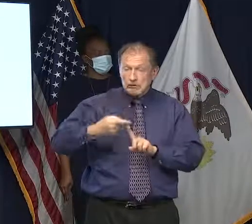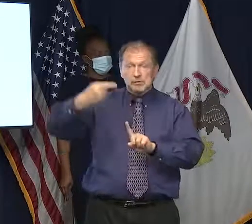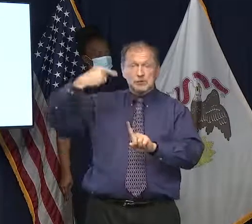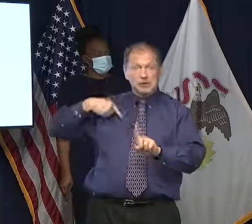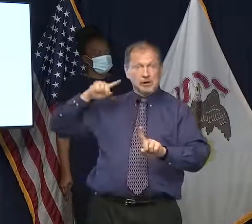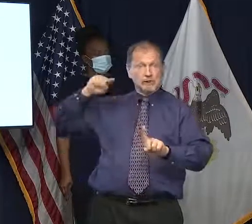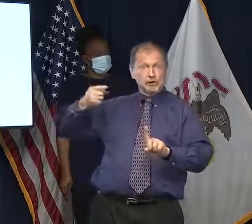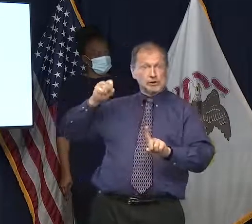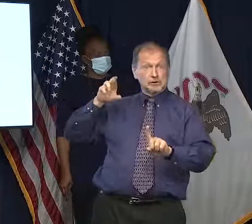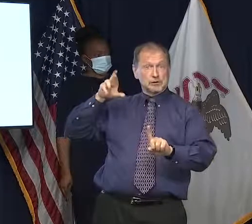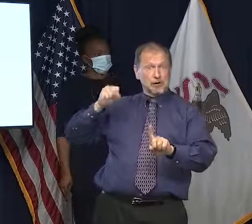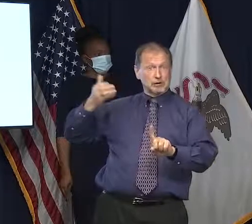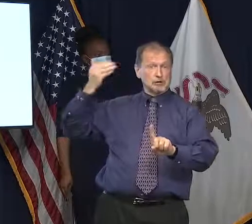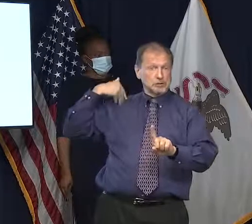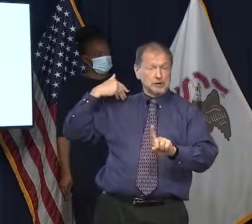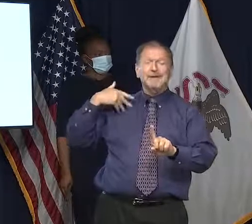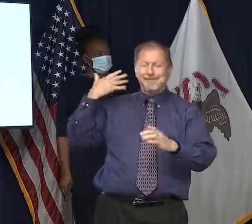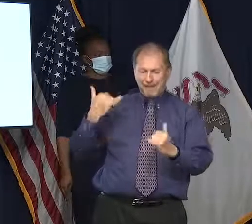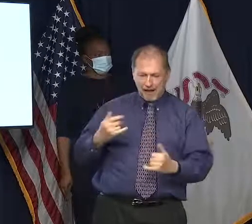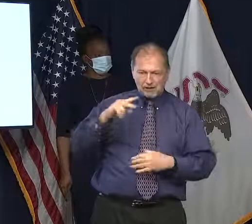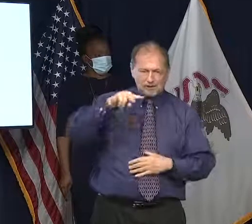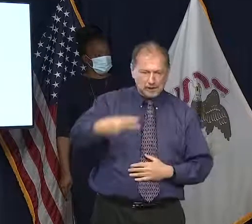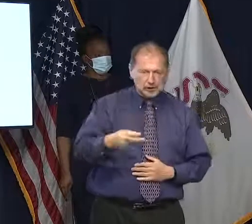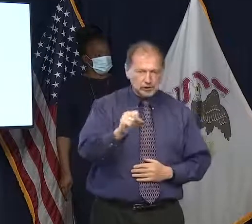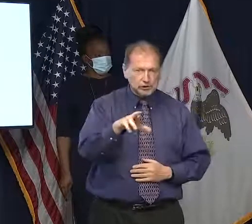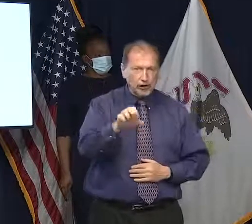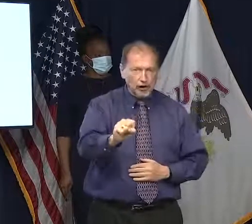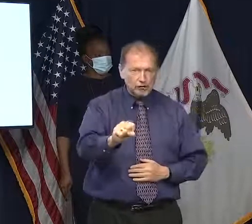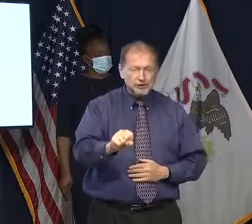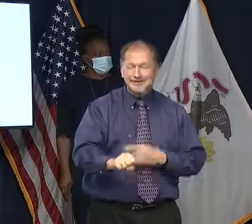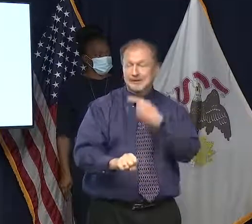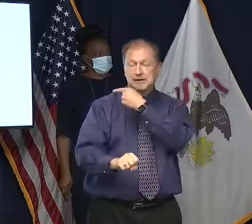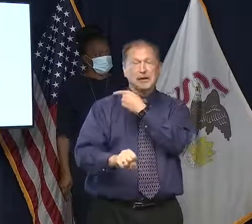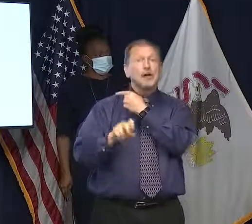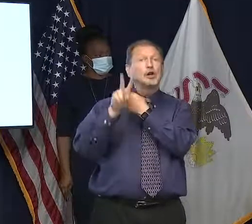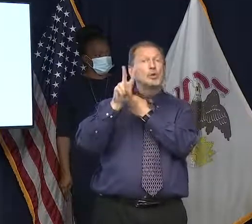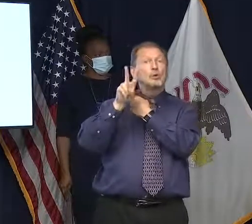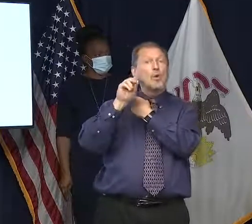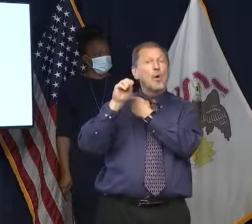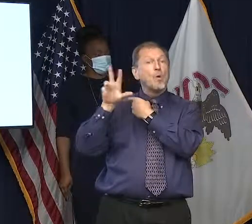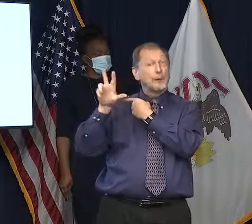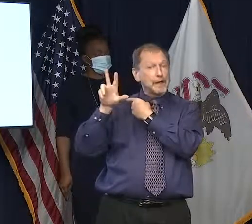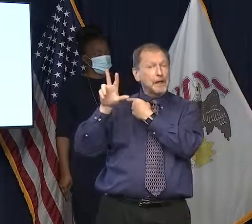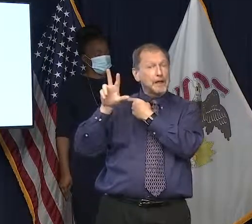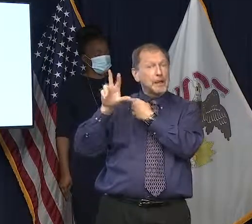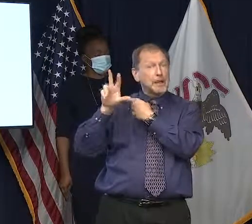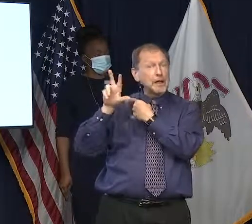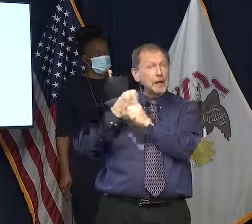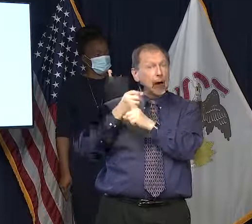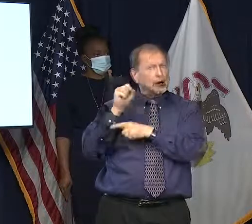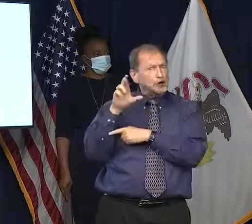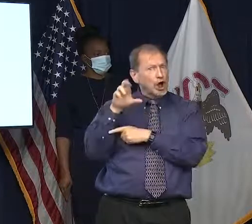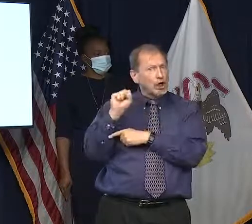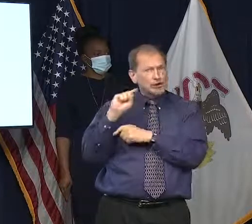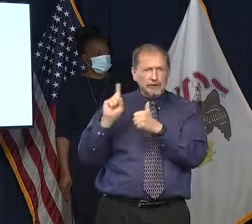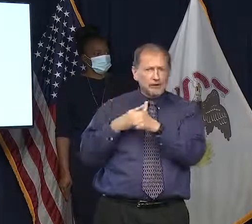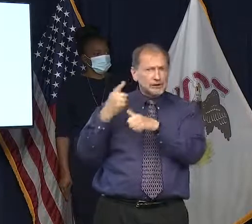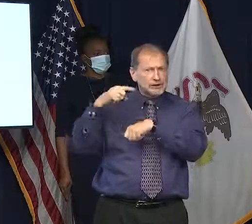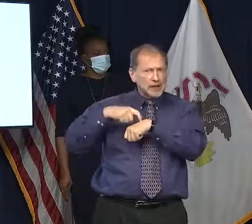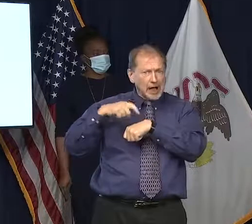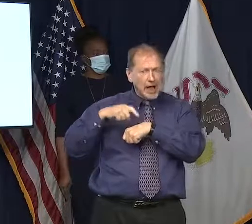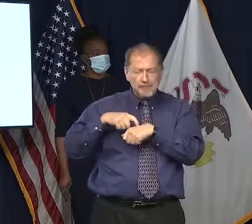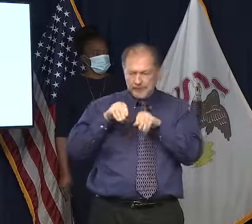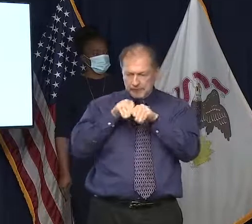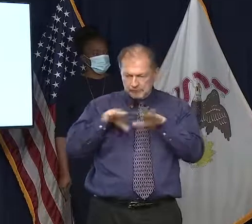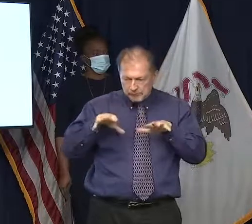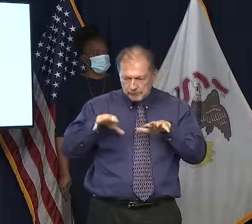can tell you that we can beat this virus. In 2003, we defeated the coronavirus in